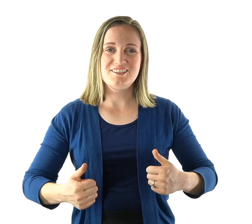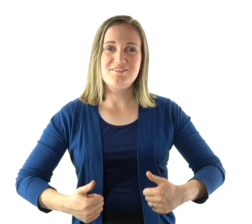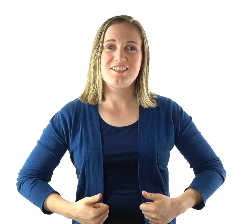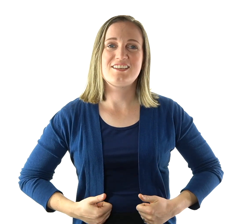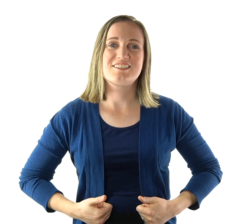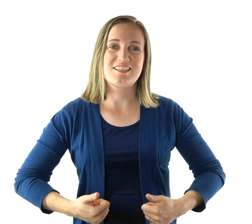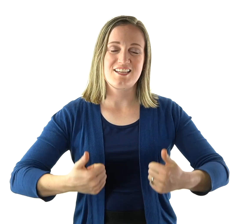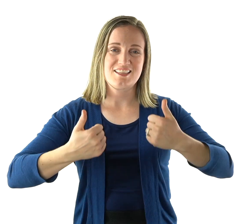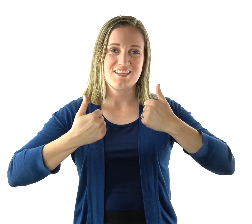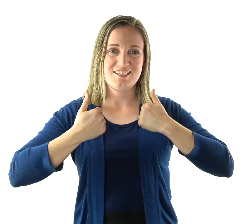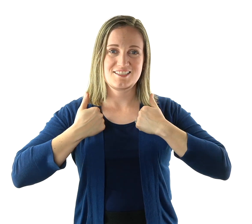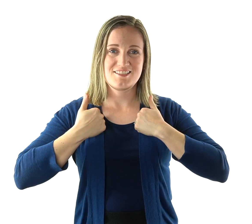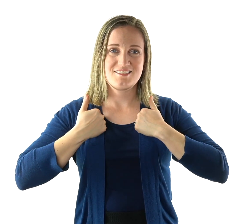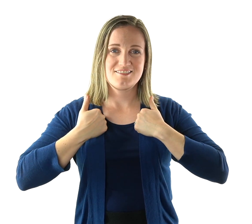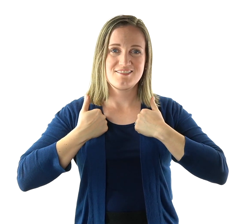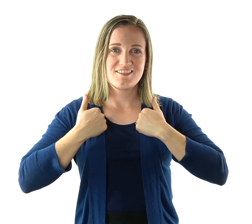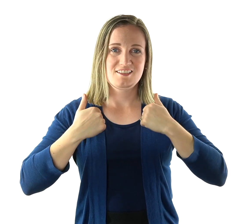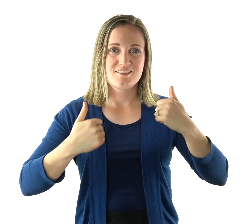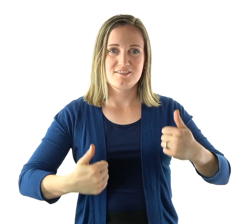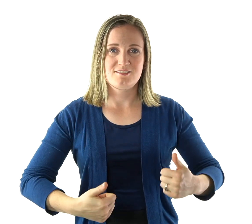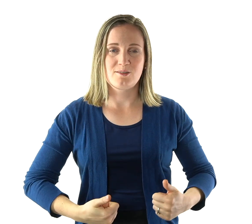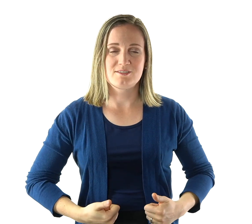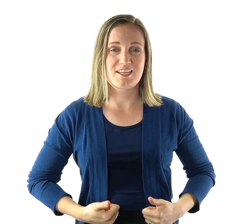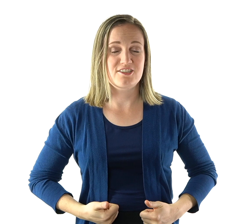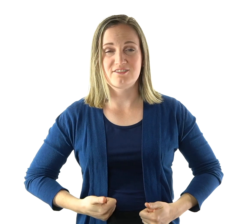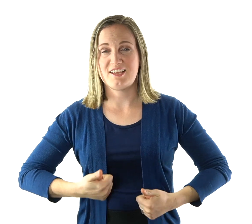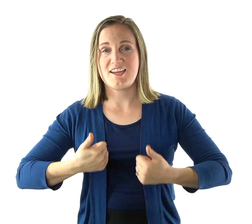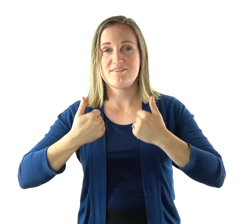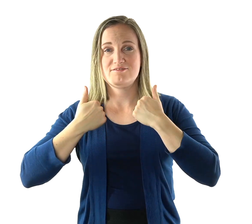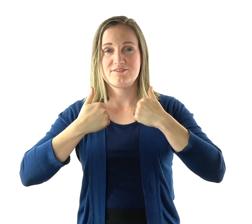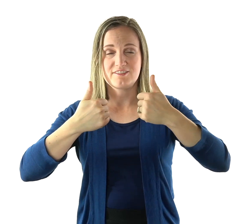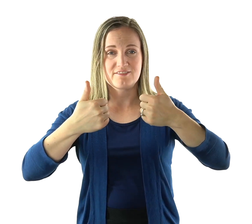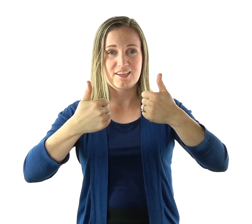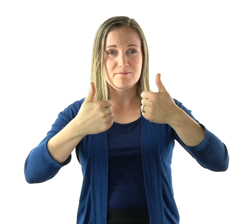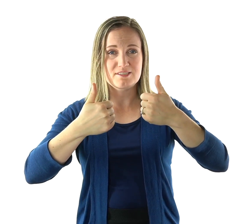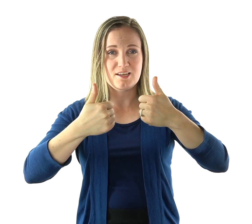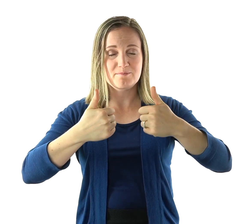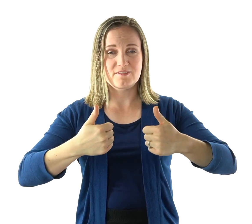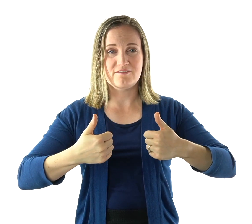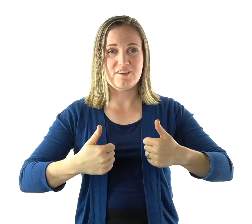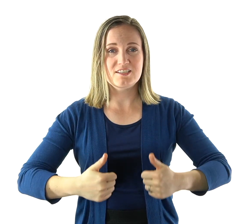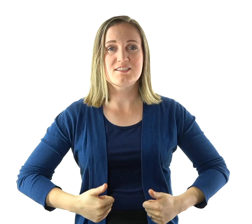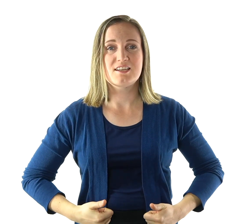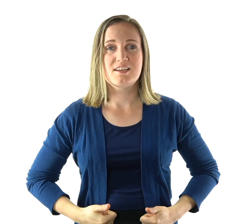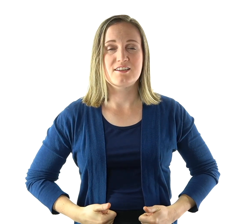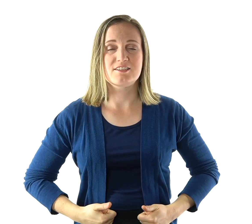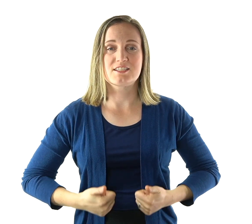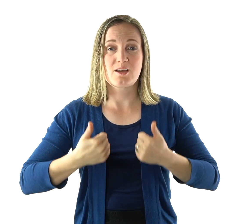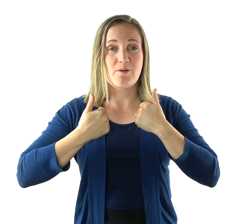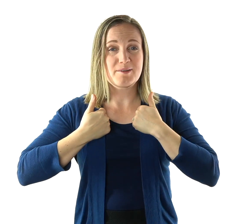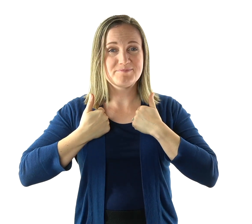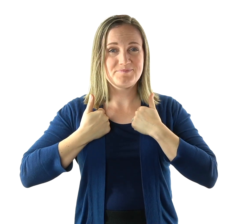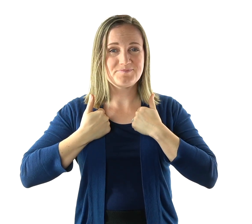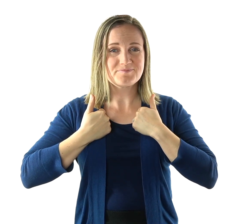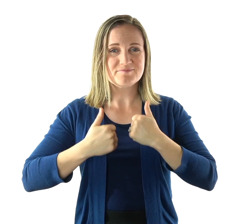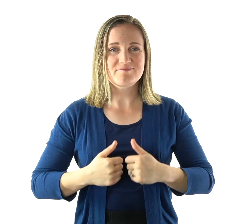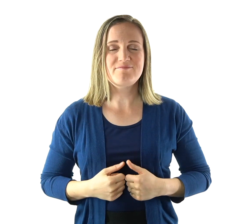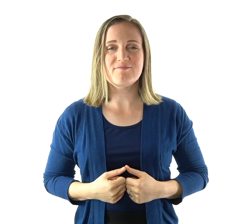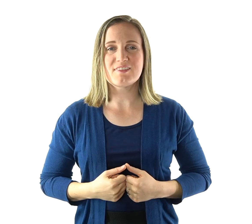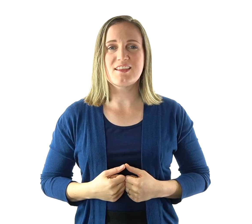live is like this. So it's like your life. You have thumbs up and fists, and you just go up. And